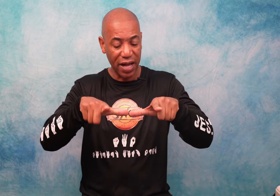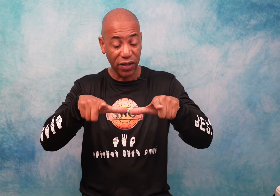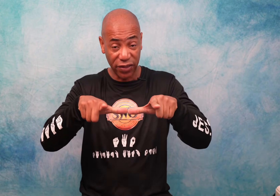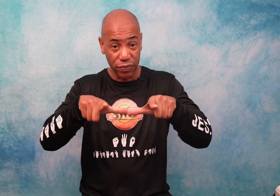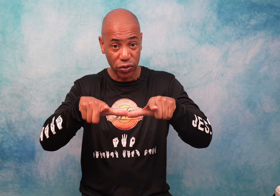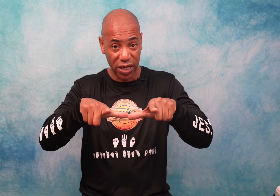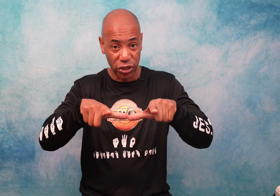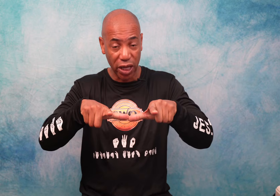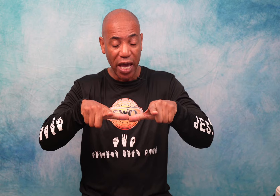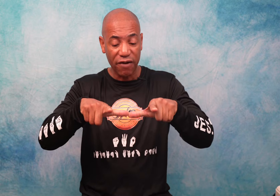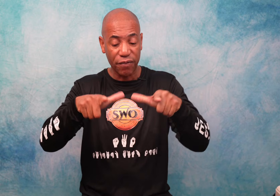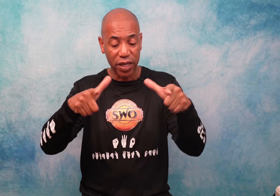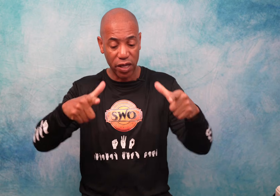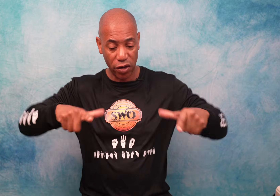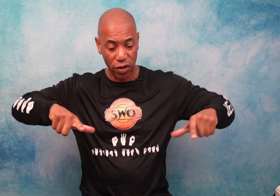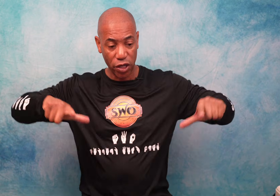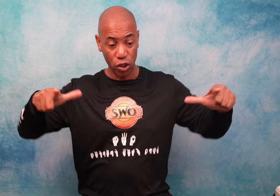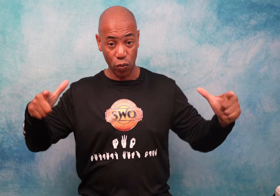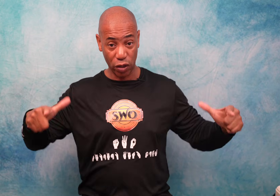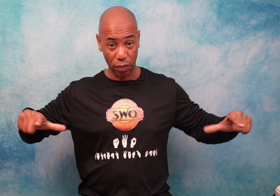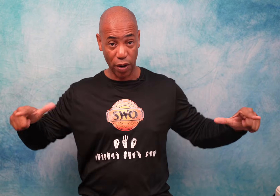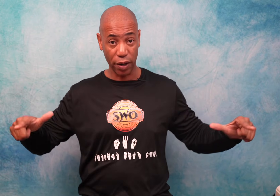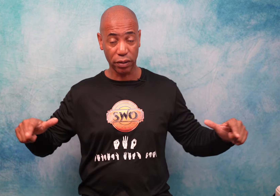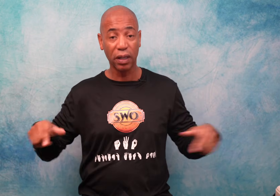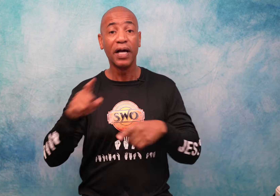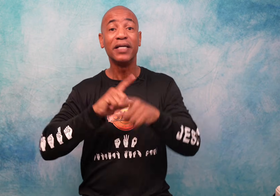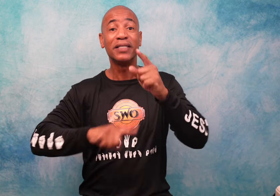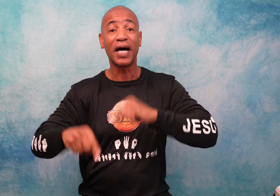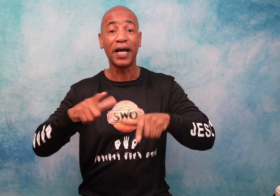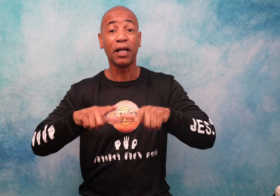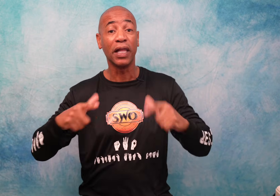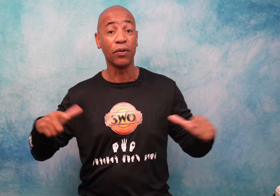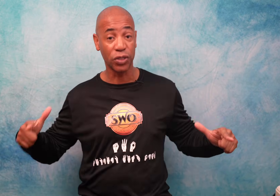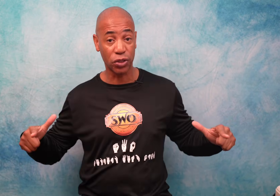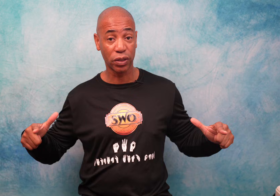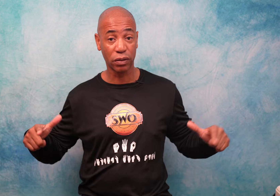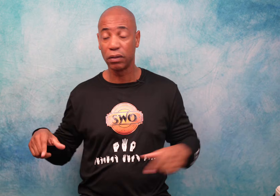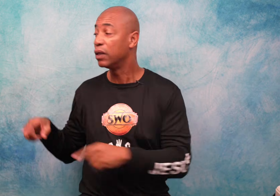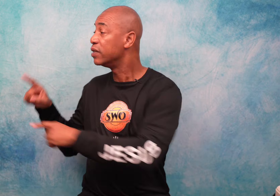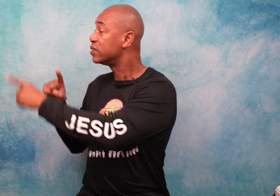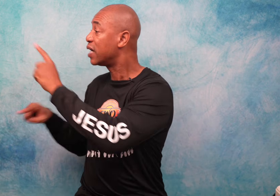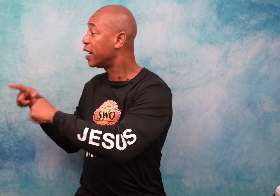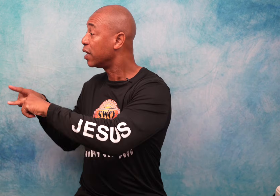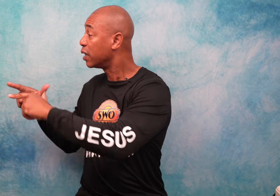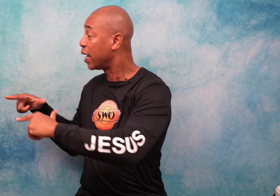the thumbs are touching, and from here you wiggle apart. Sign language. Sign